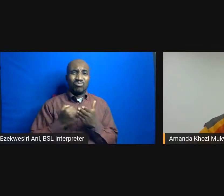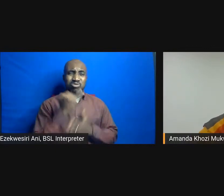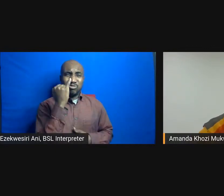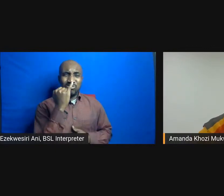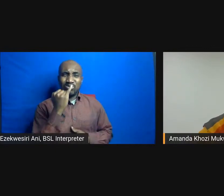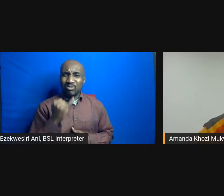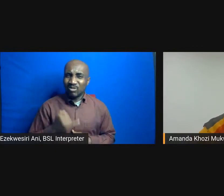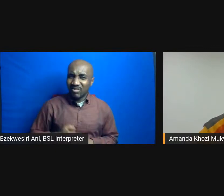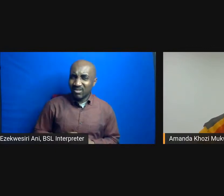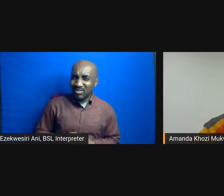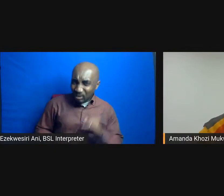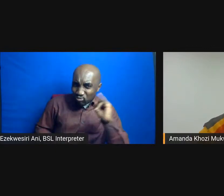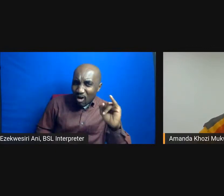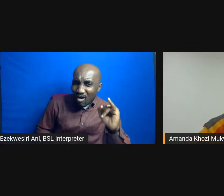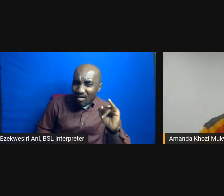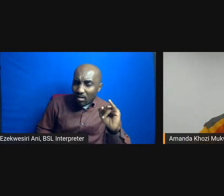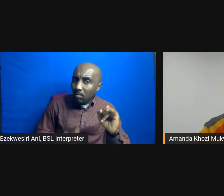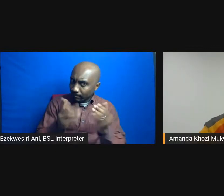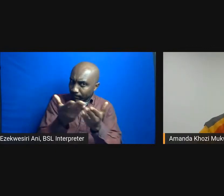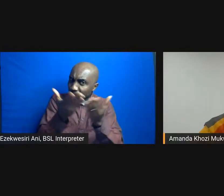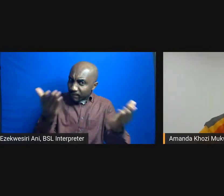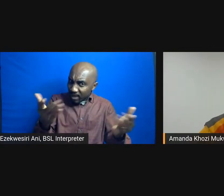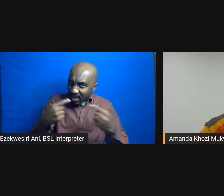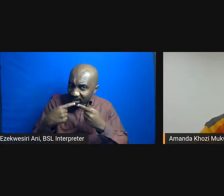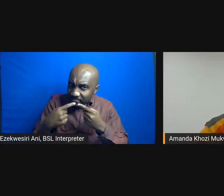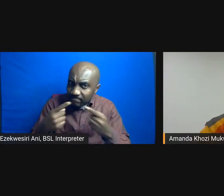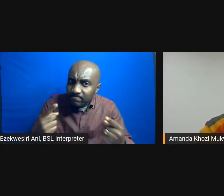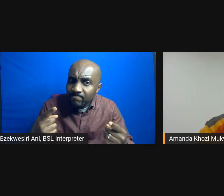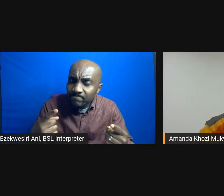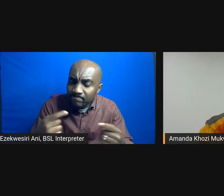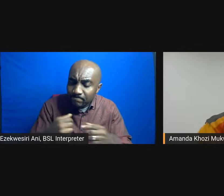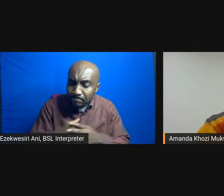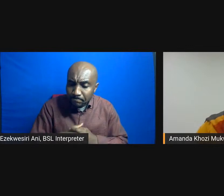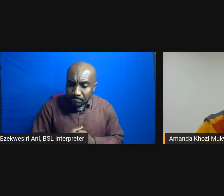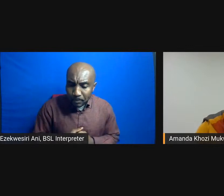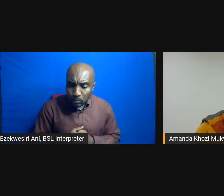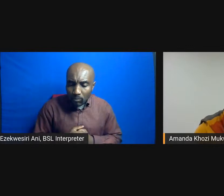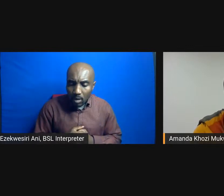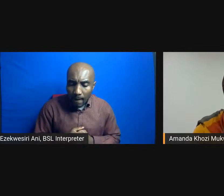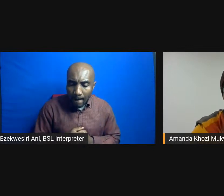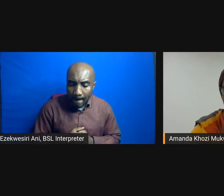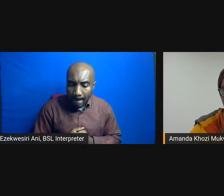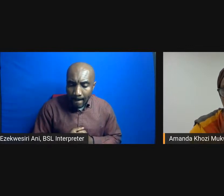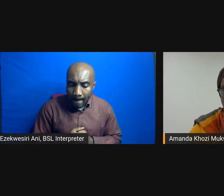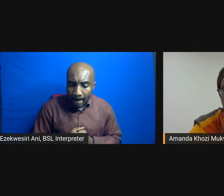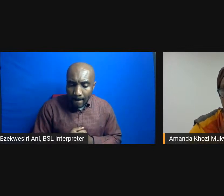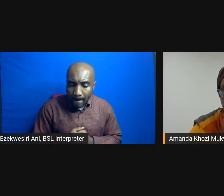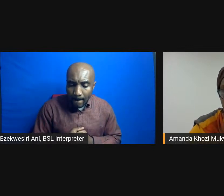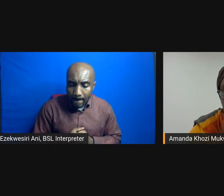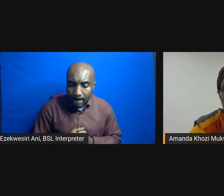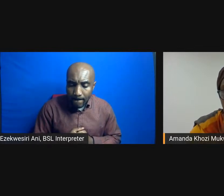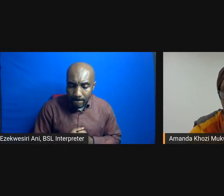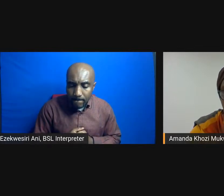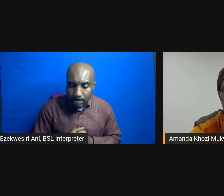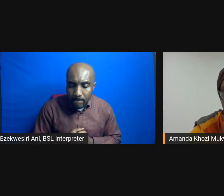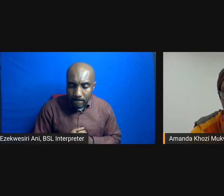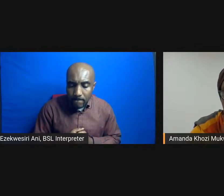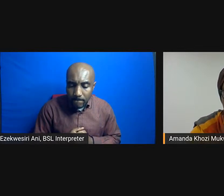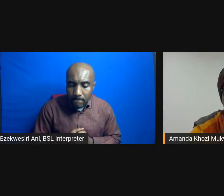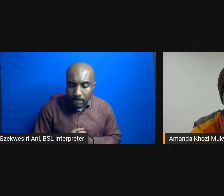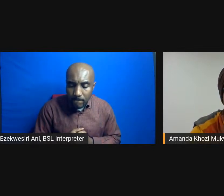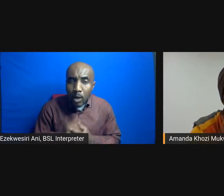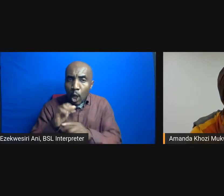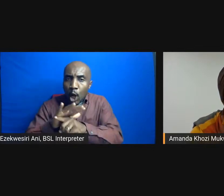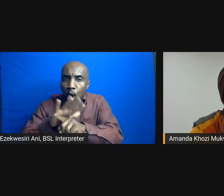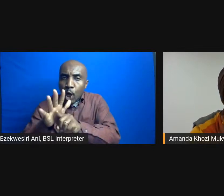But I think it is fair to say it has been the management of the vaccine distribution